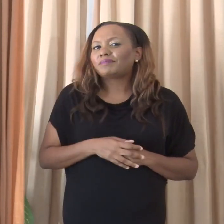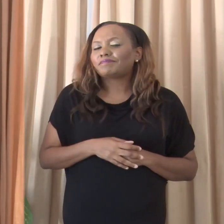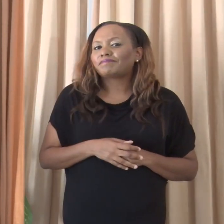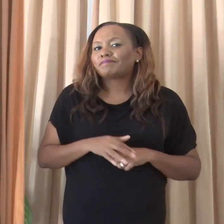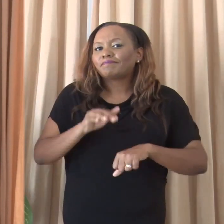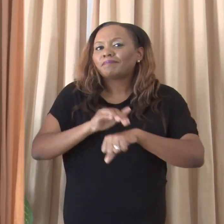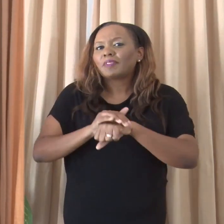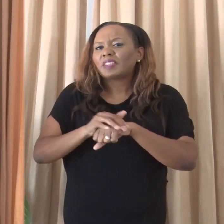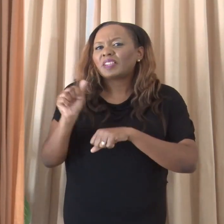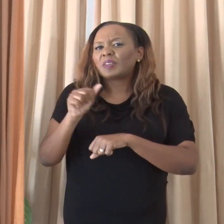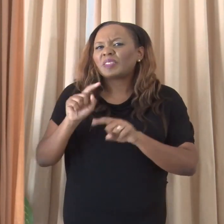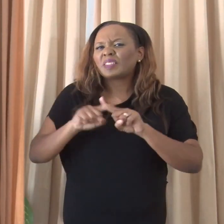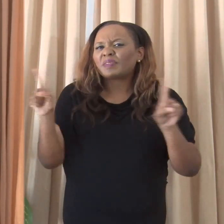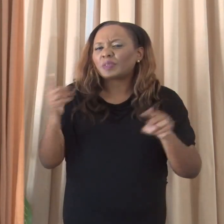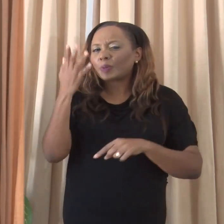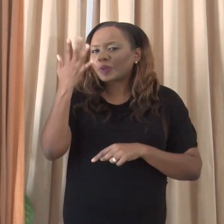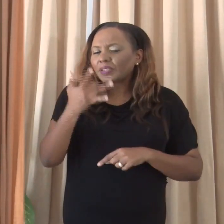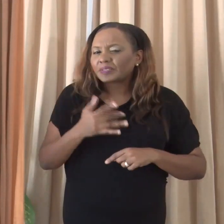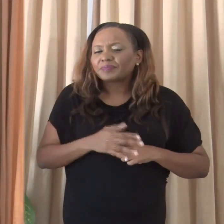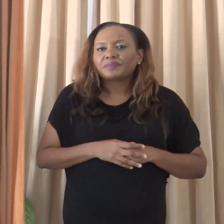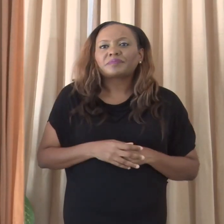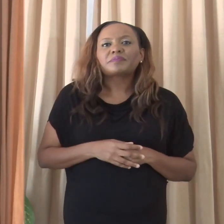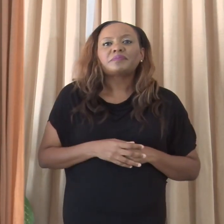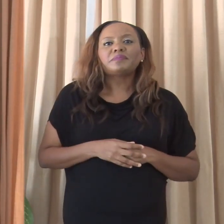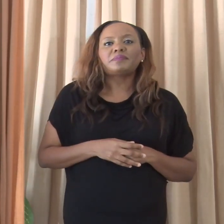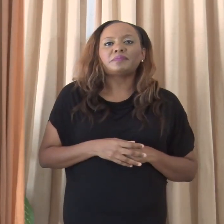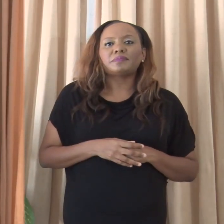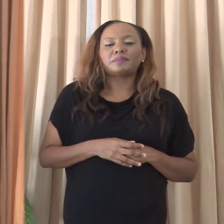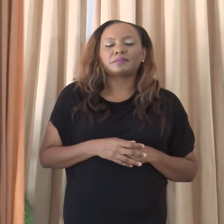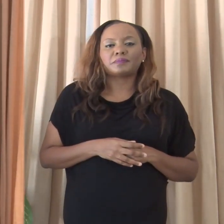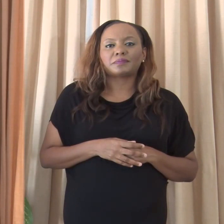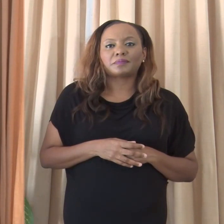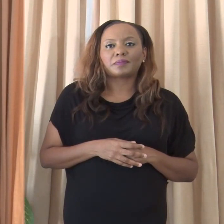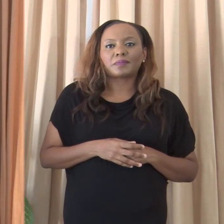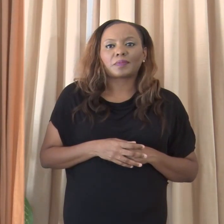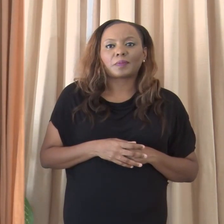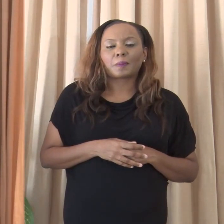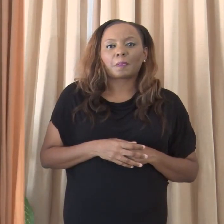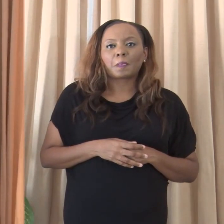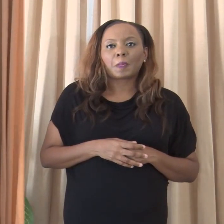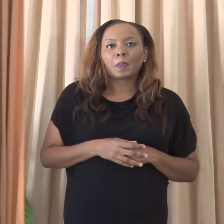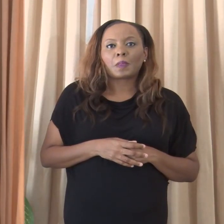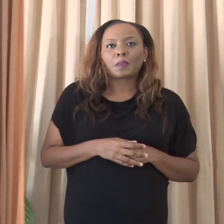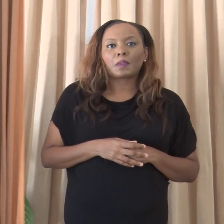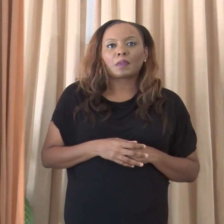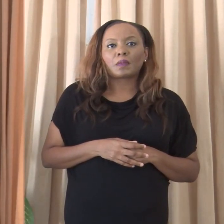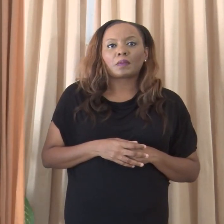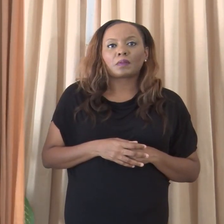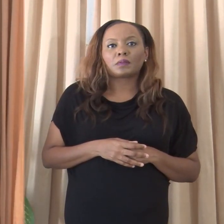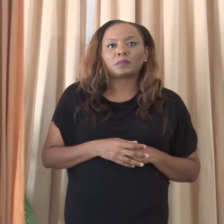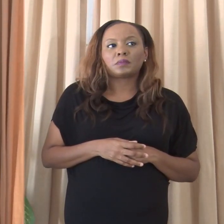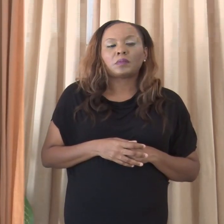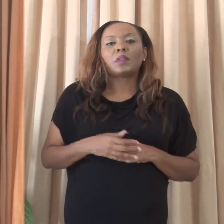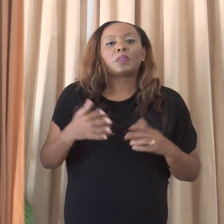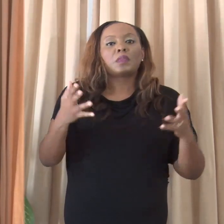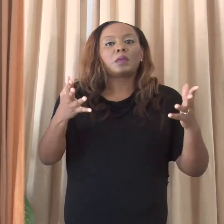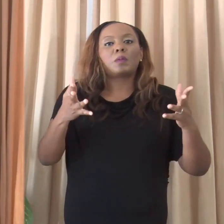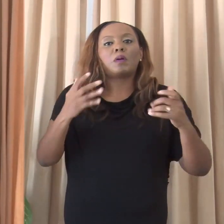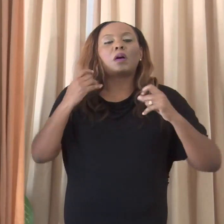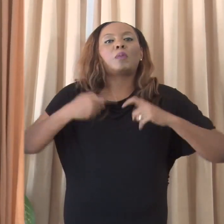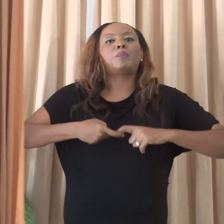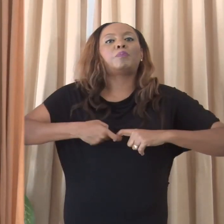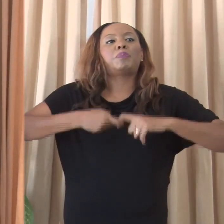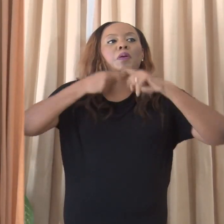fluid. They are planning at present to bring a complete cessation to their global network, which